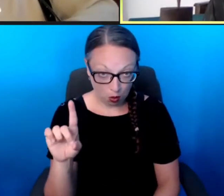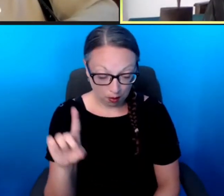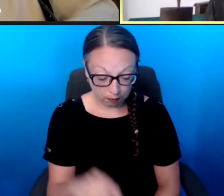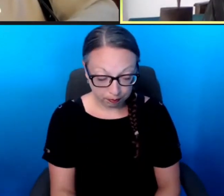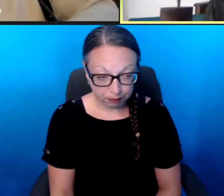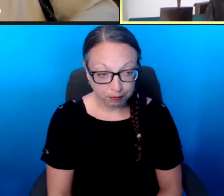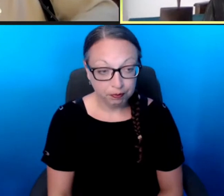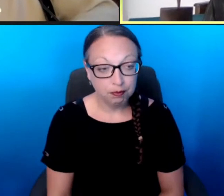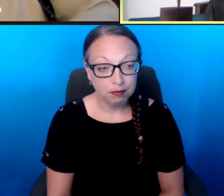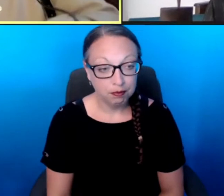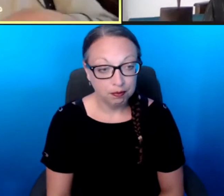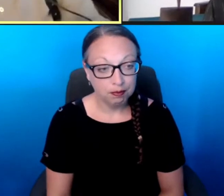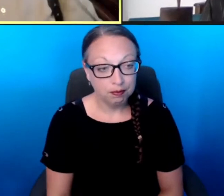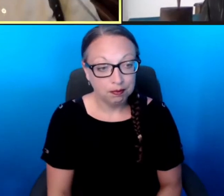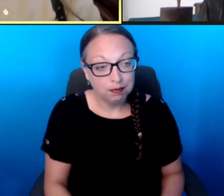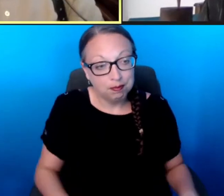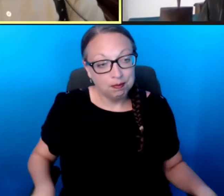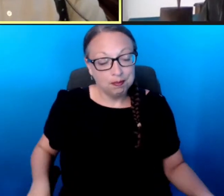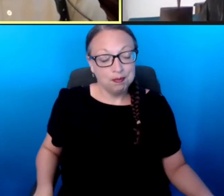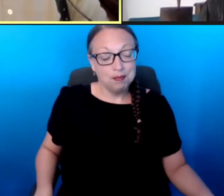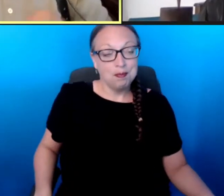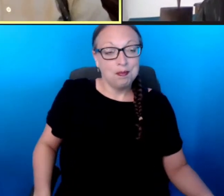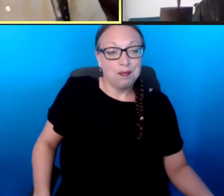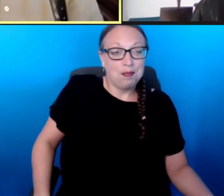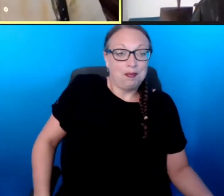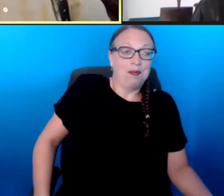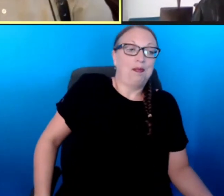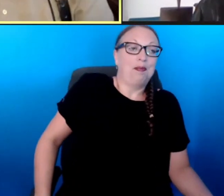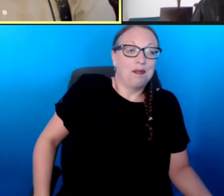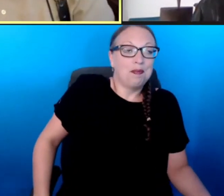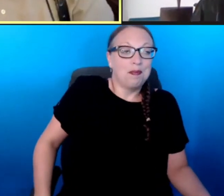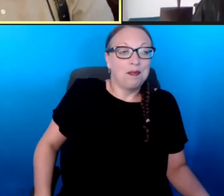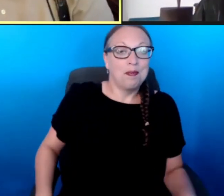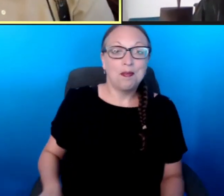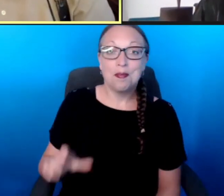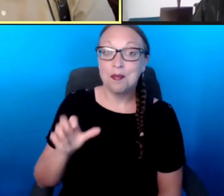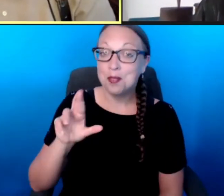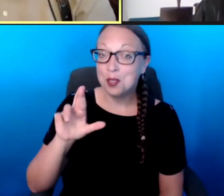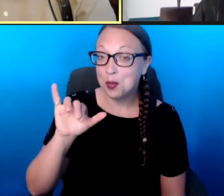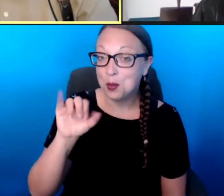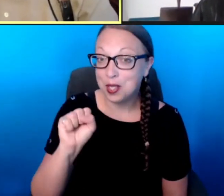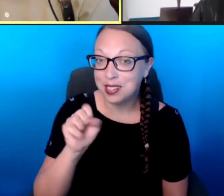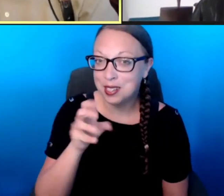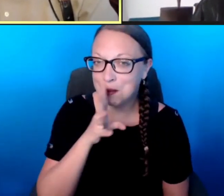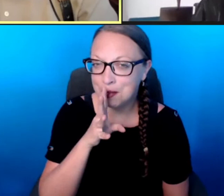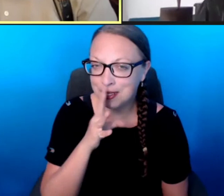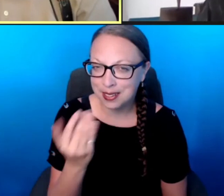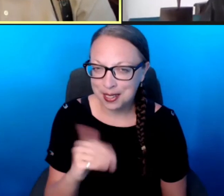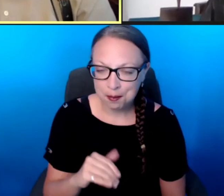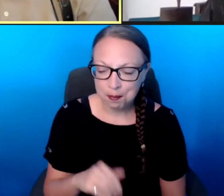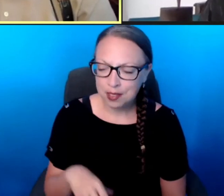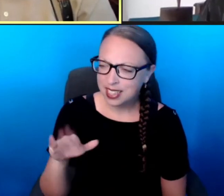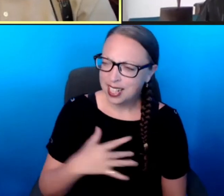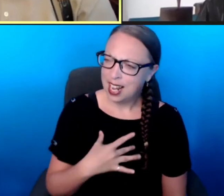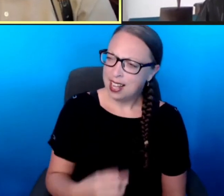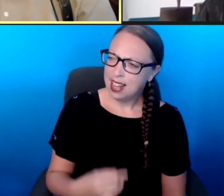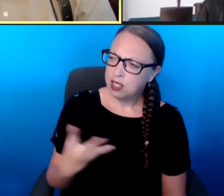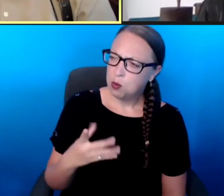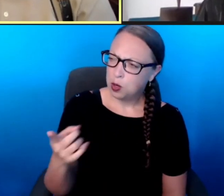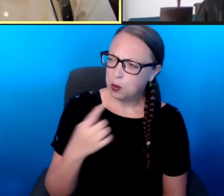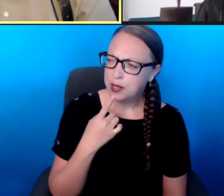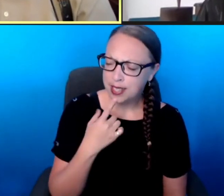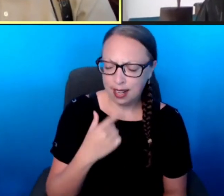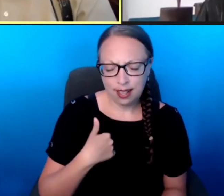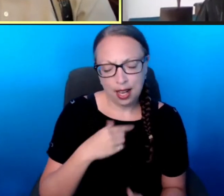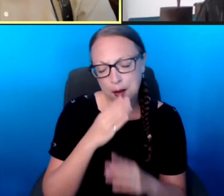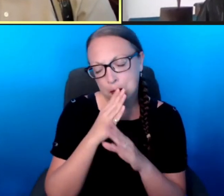So, excuse me, Jeff. I really like what you had said, and I'm so blessed to